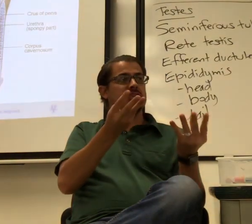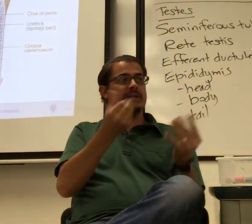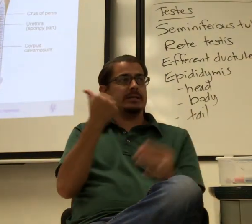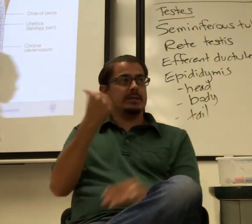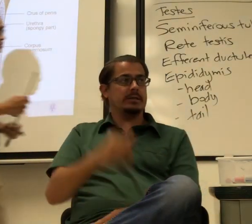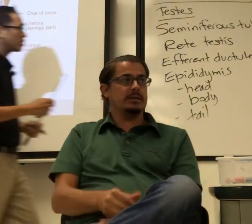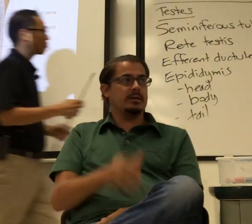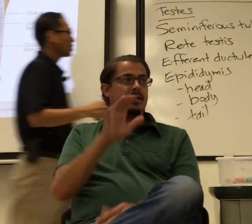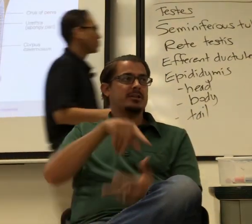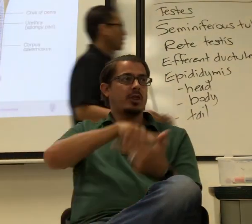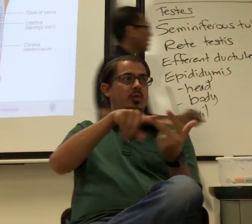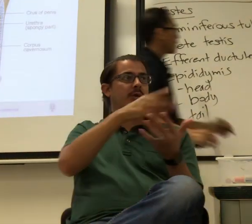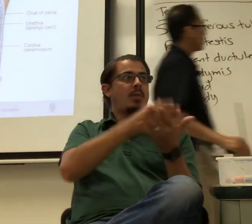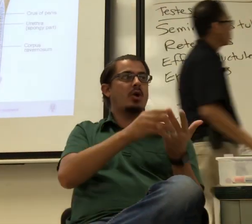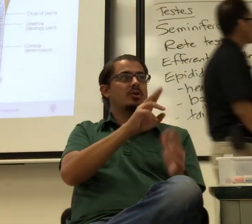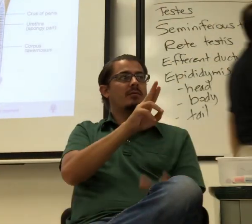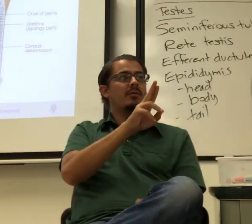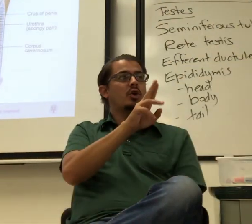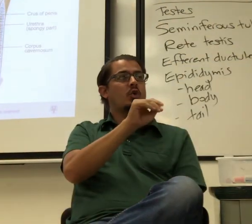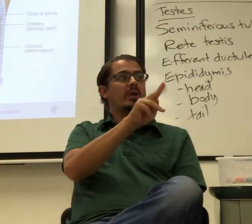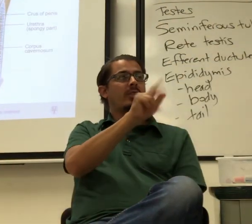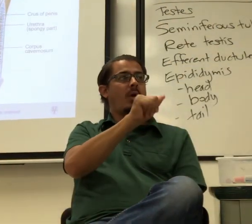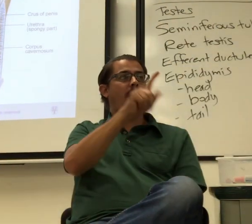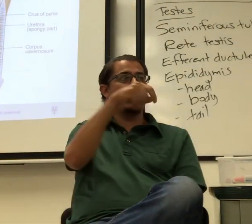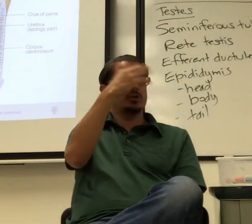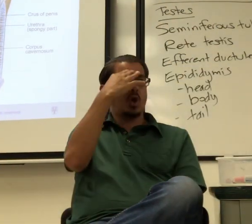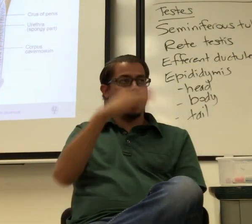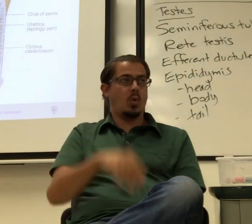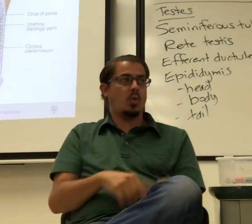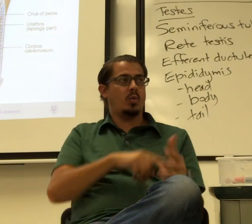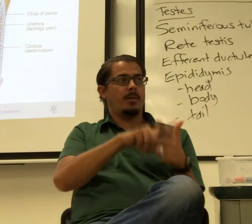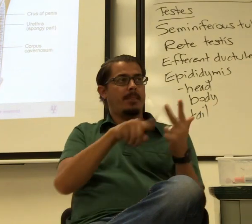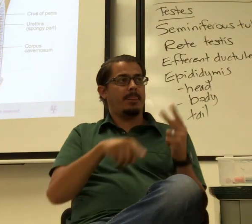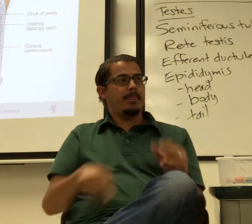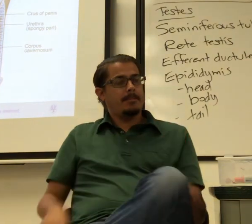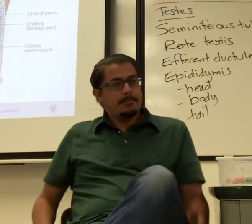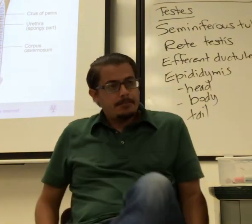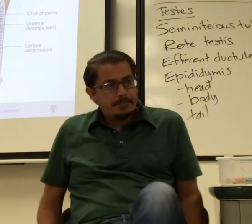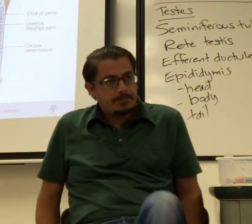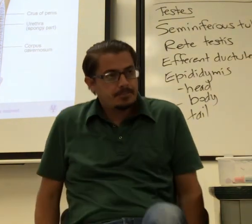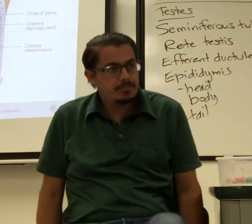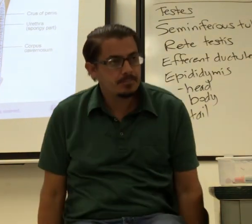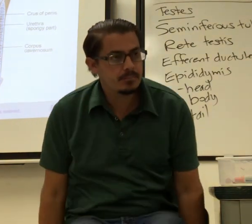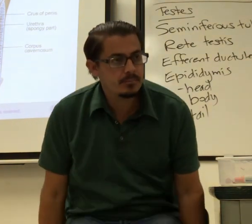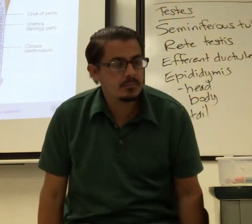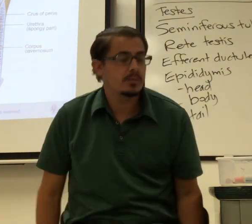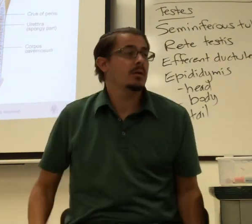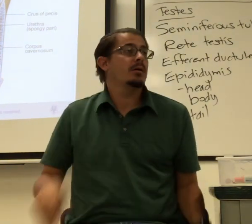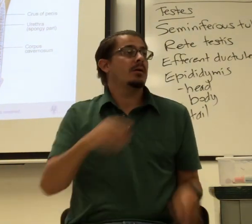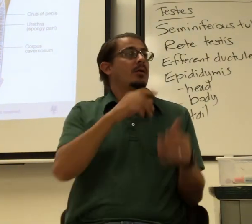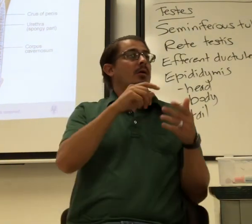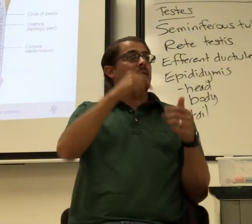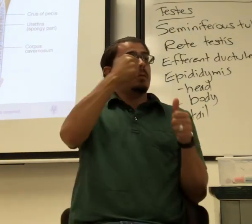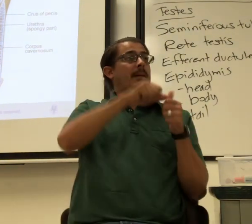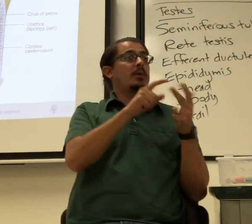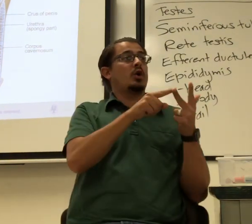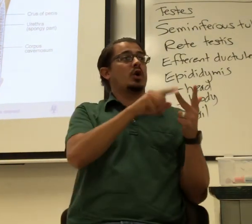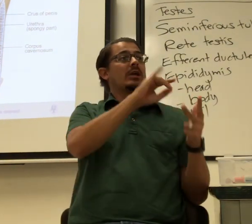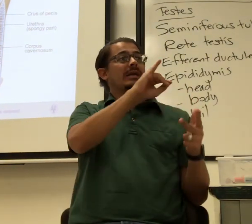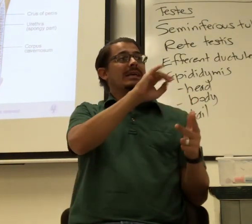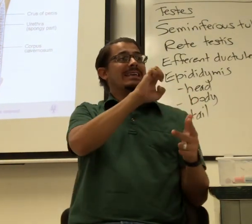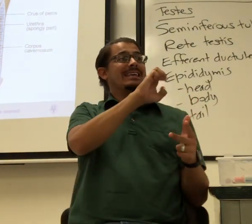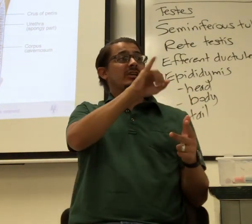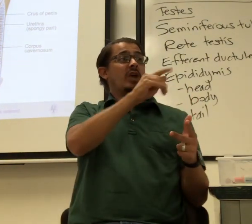So those are the three parts of the urethra you got to know. Remember, ejaculation is movement of sperm out of the urethra. So